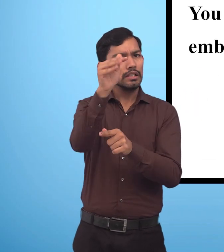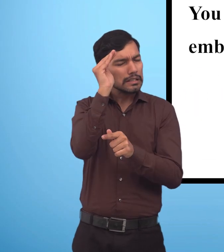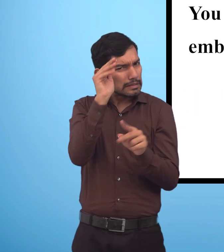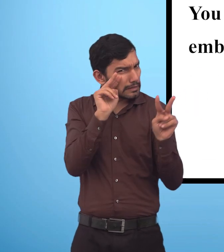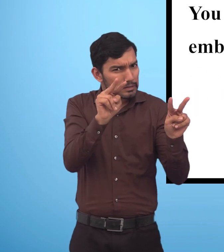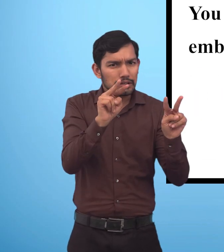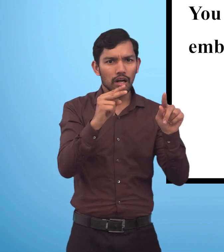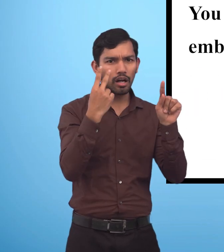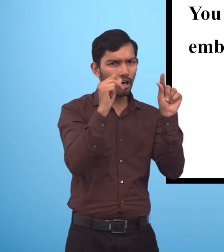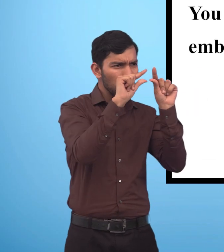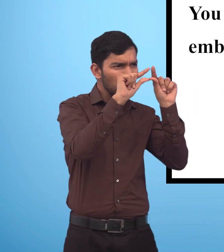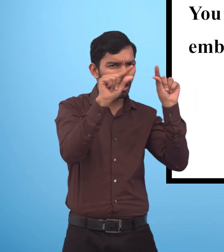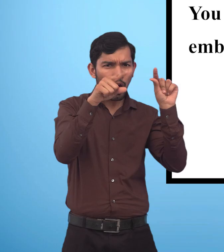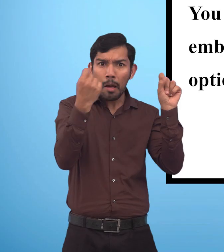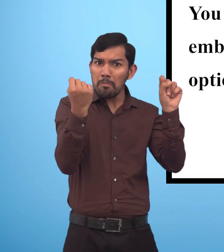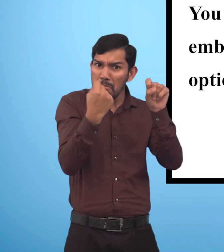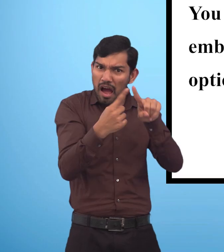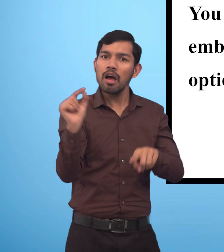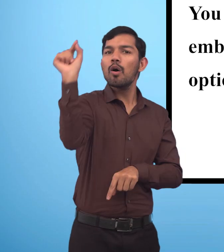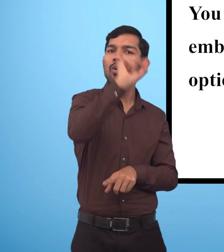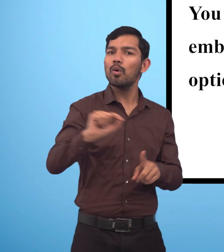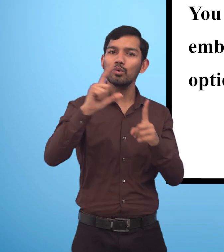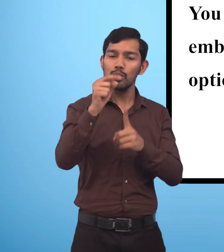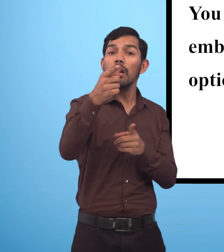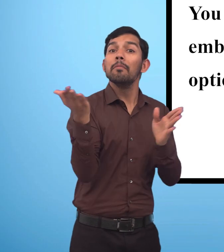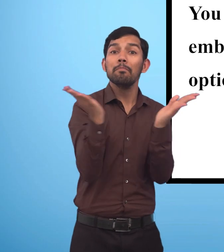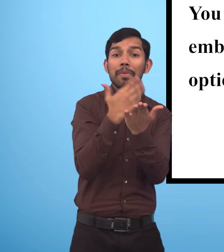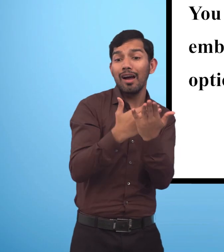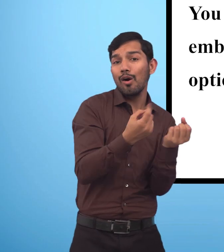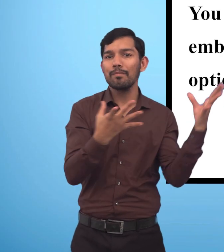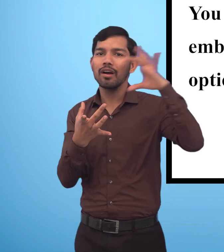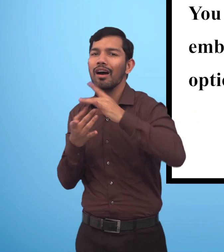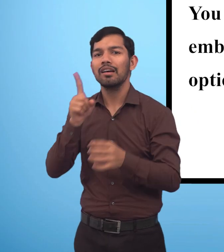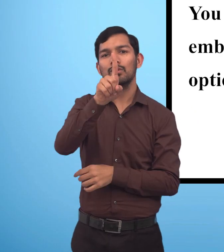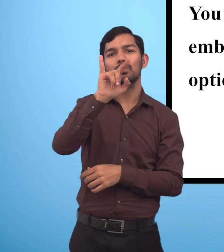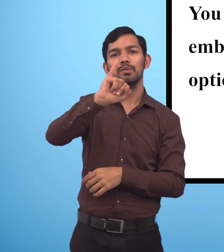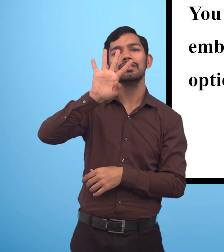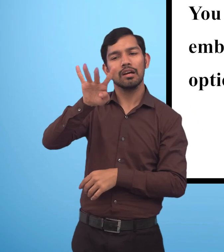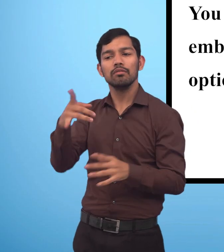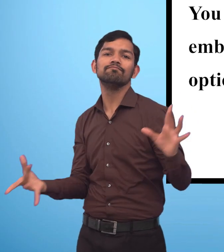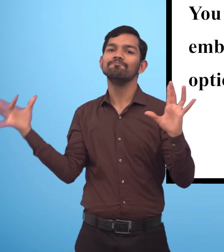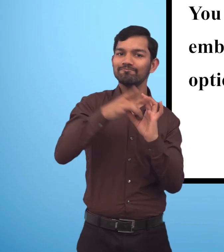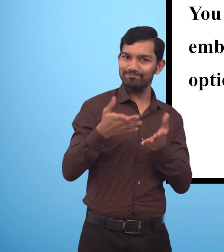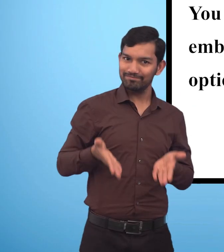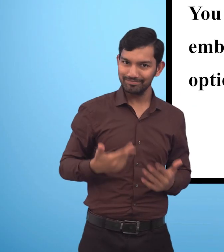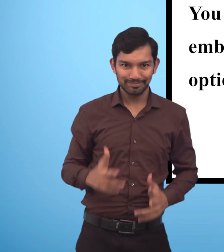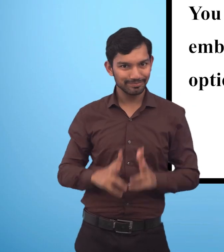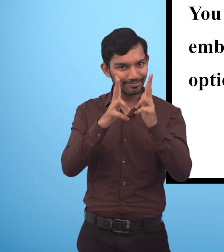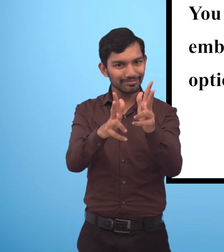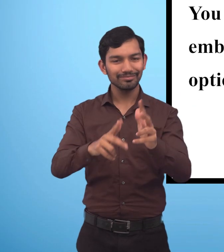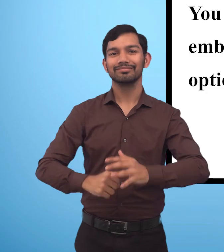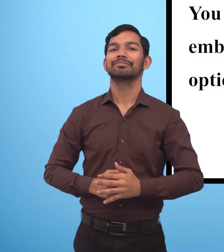As you listen, circle the correct option. Refer to page number 164 for